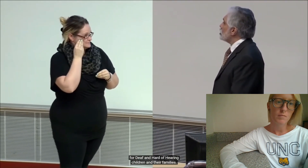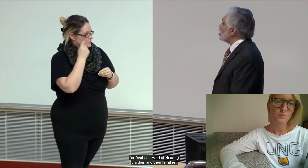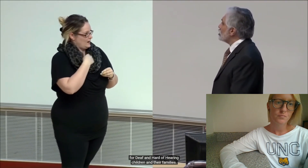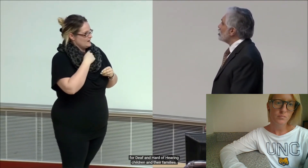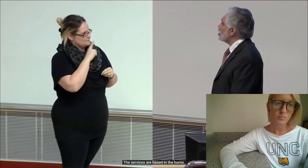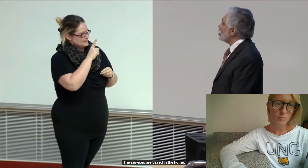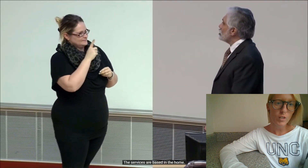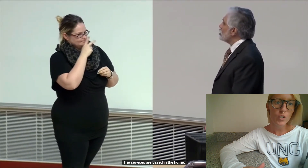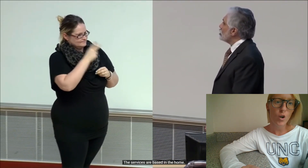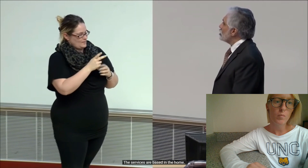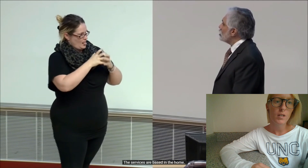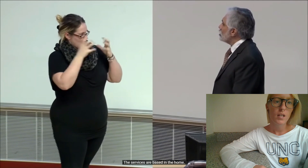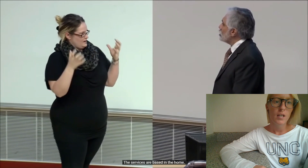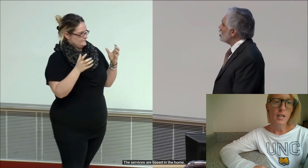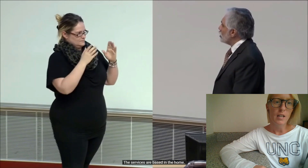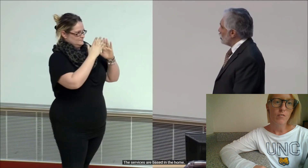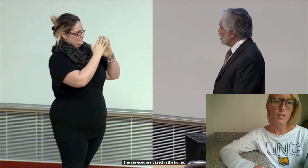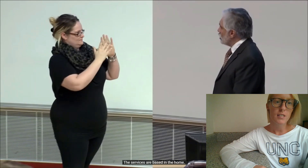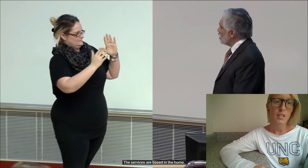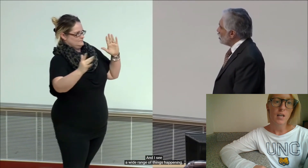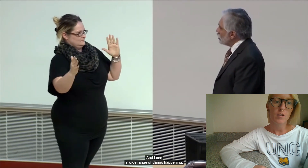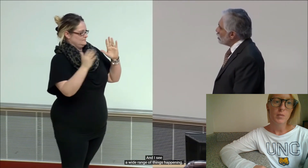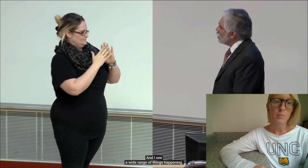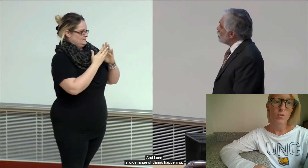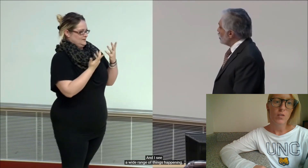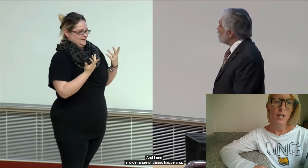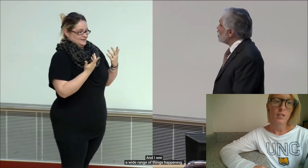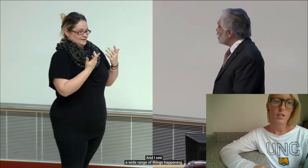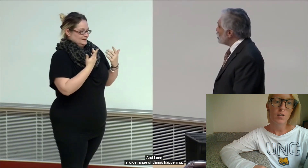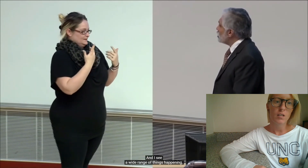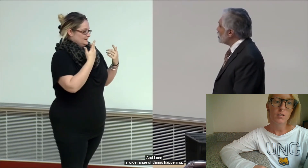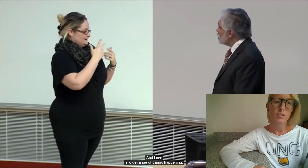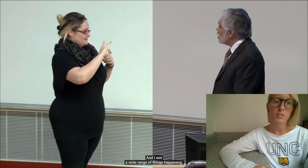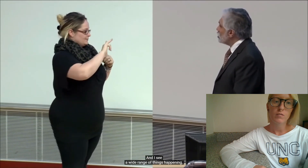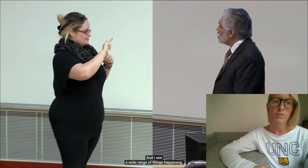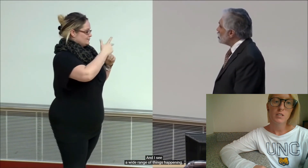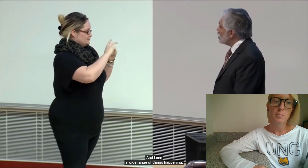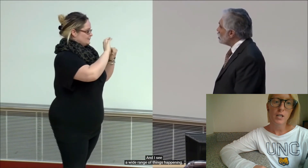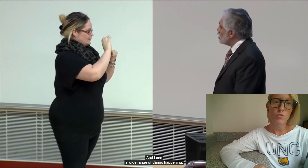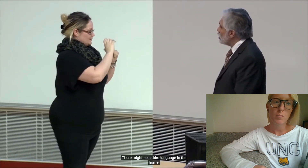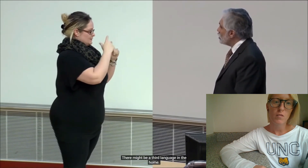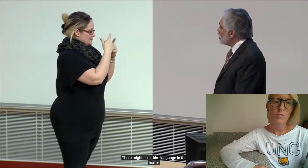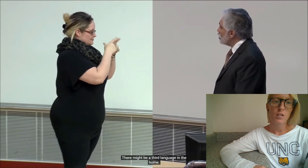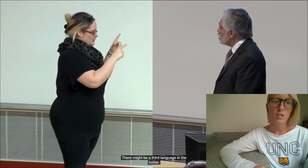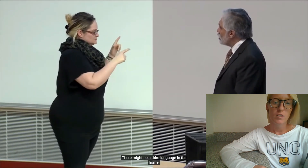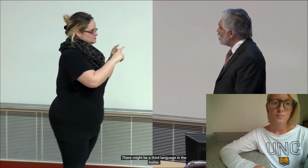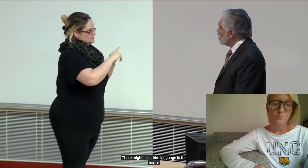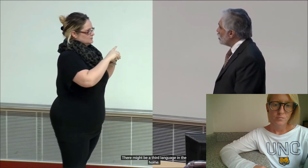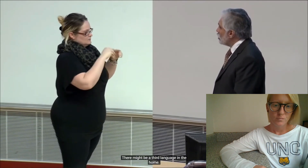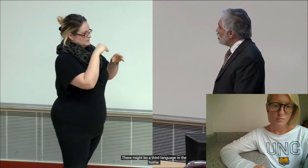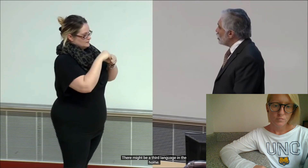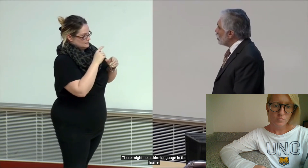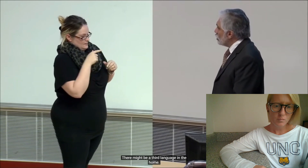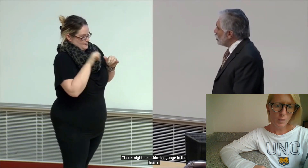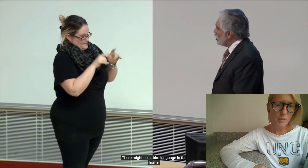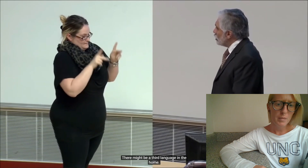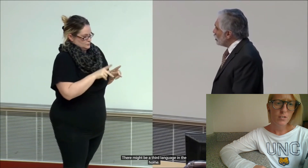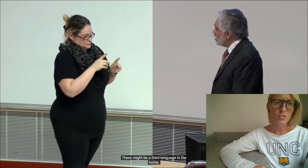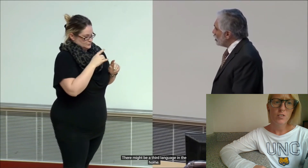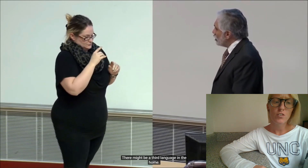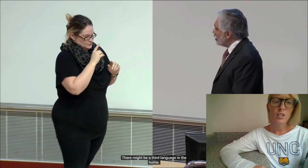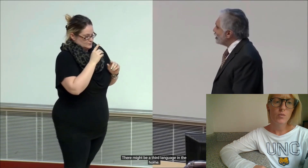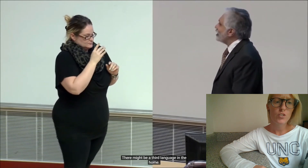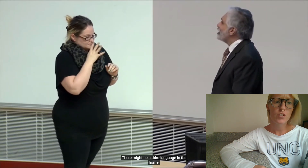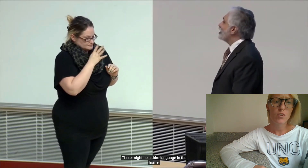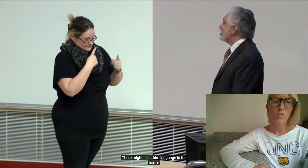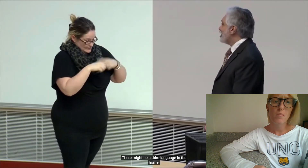their families. The services are based in the home, and I see a wide range of things happening. Spectrum of There might be a third language in the maybe